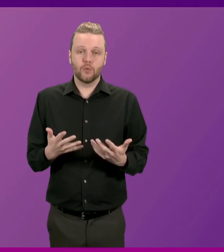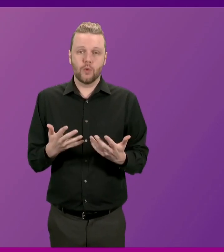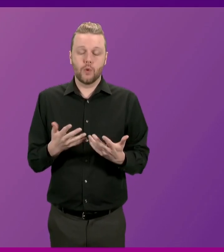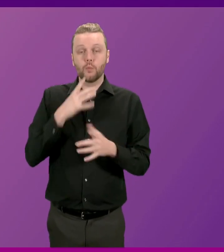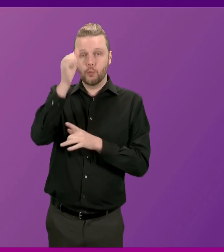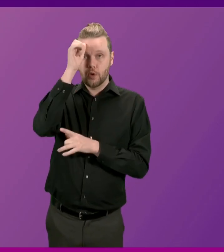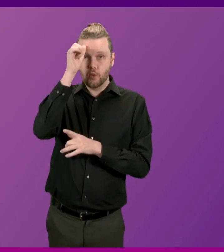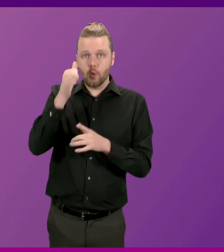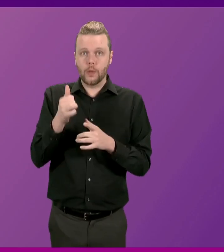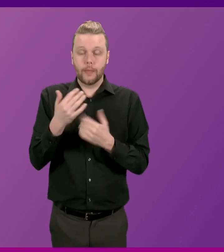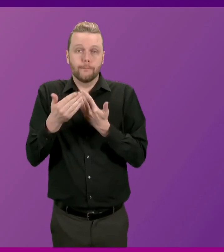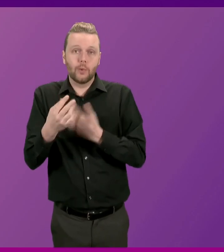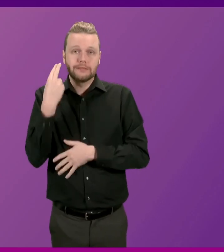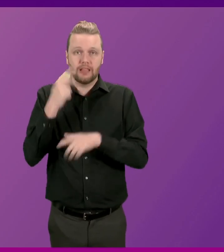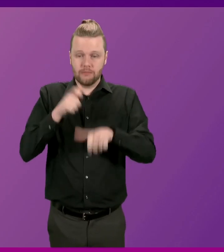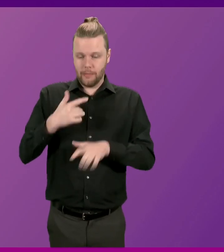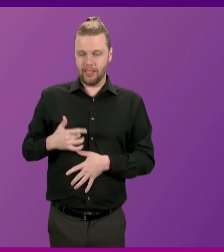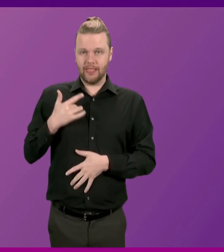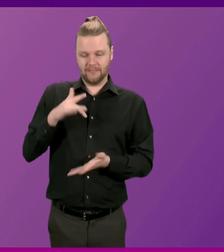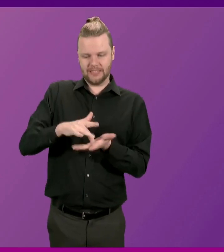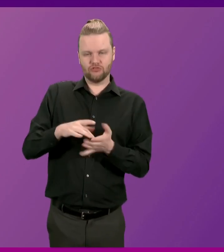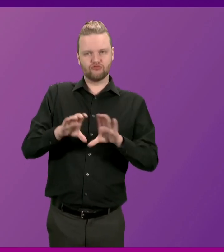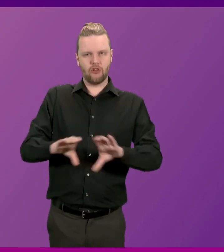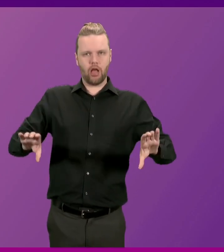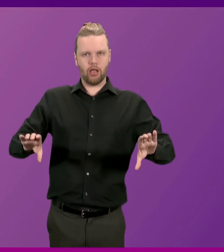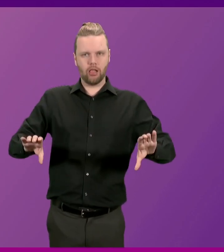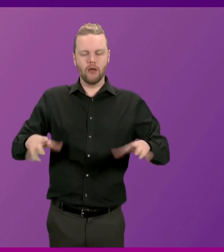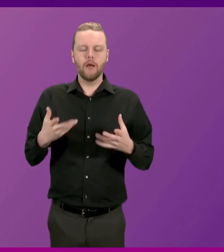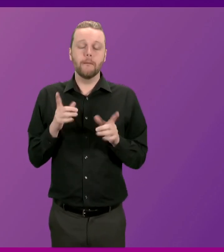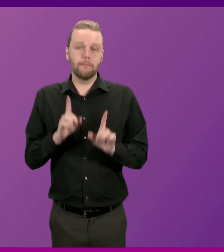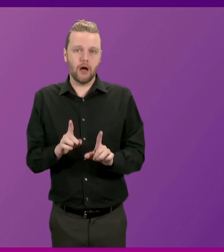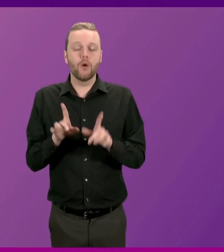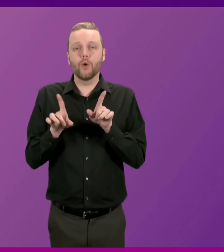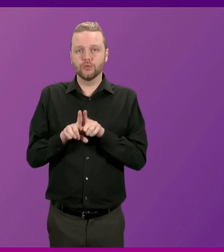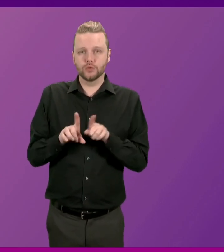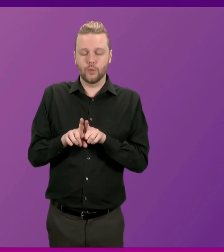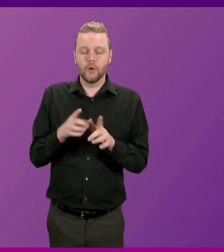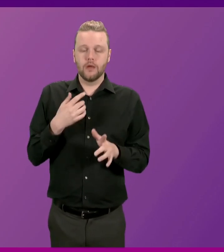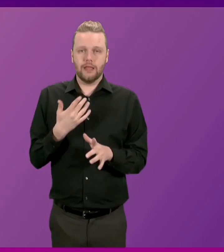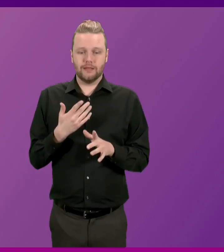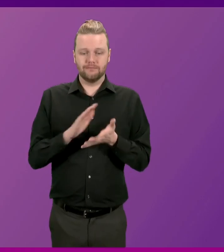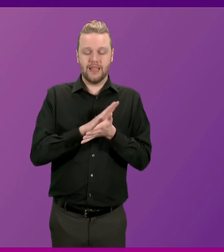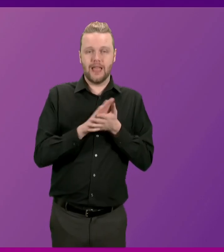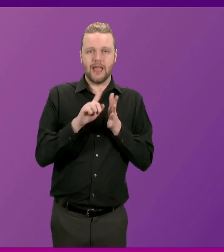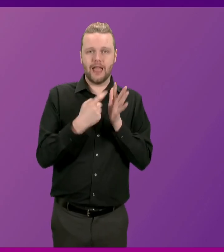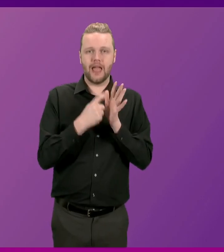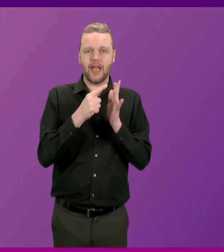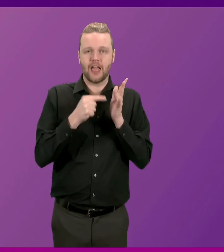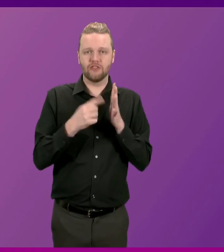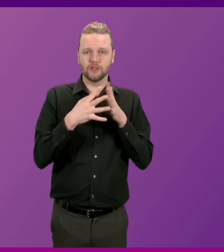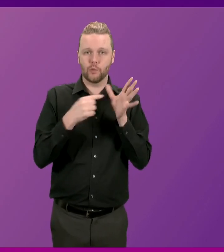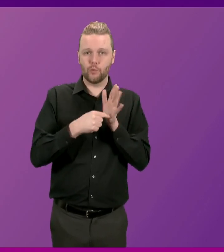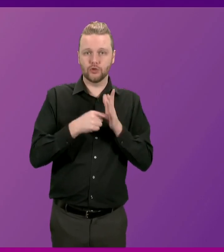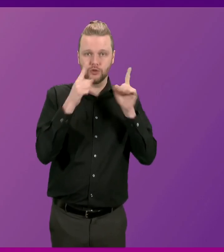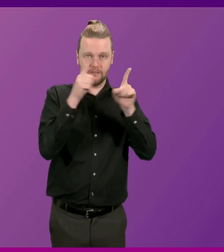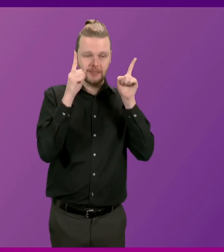do know that there are more deaf people that live in the Central Belt than other parts of Scotland, but also because of at Heriot-Watt University we have a 4-year